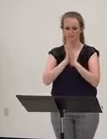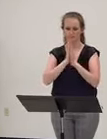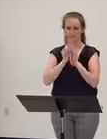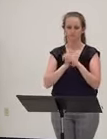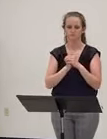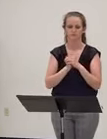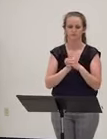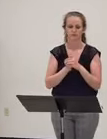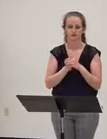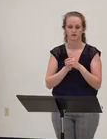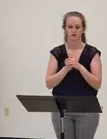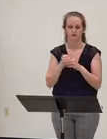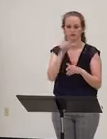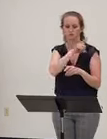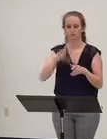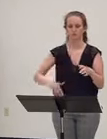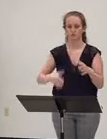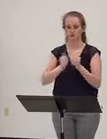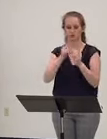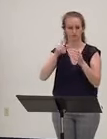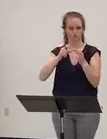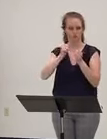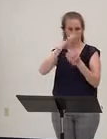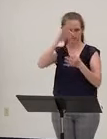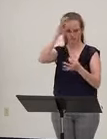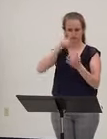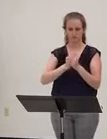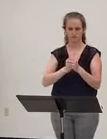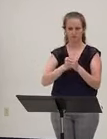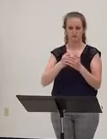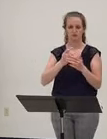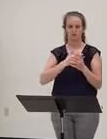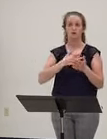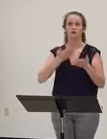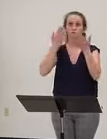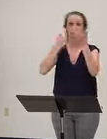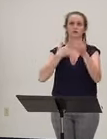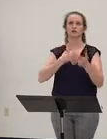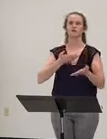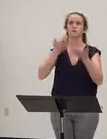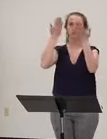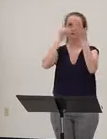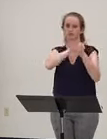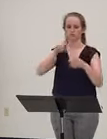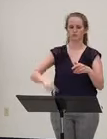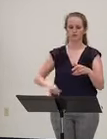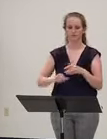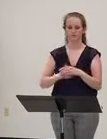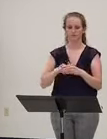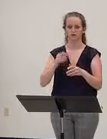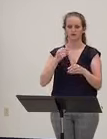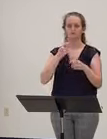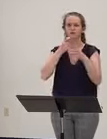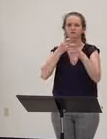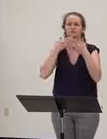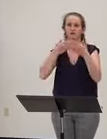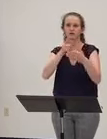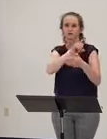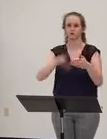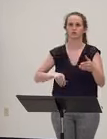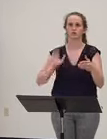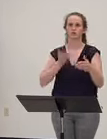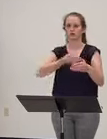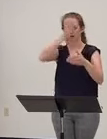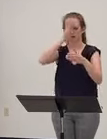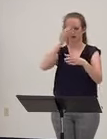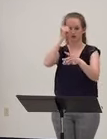Amen. The Lord be with you. And with your spirit. Lift up your hearts. We lift them up to the Lord. Let us give thanks to the